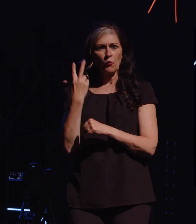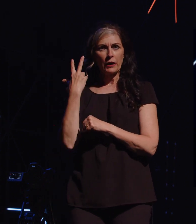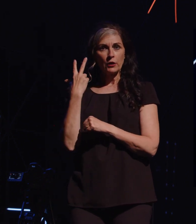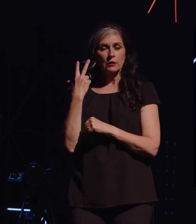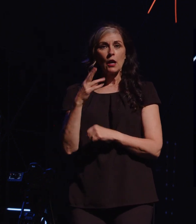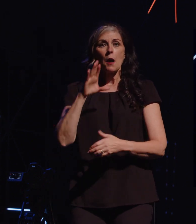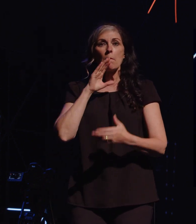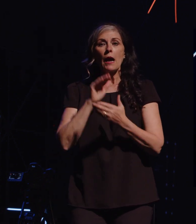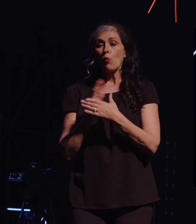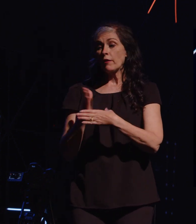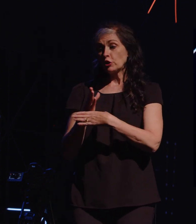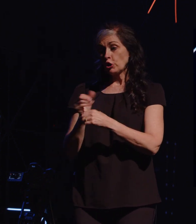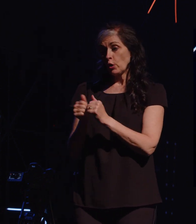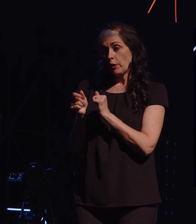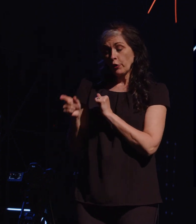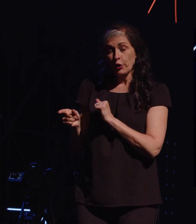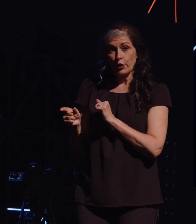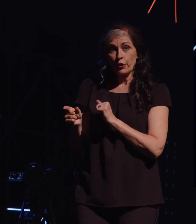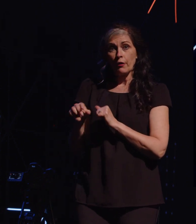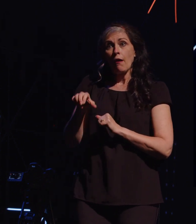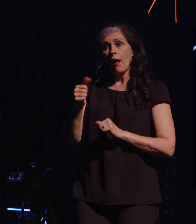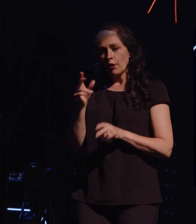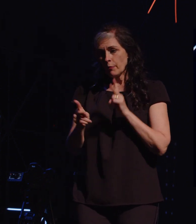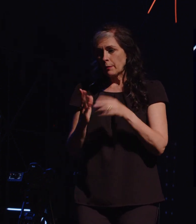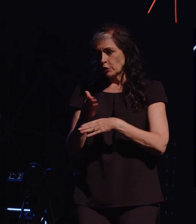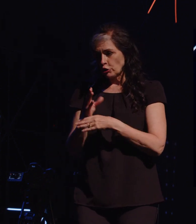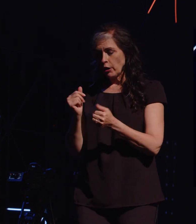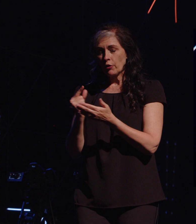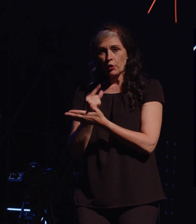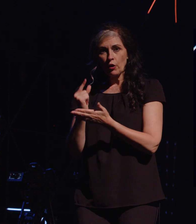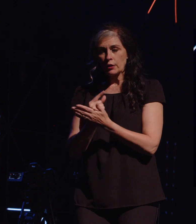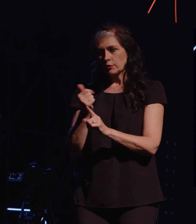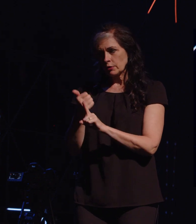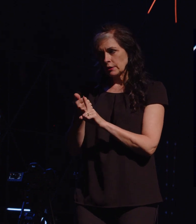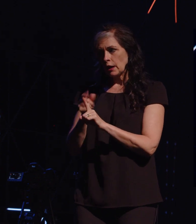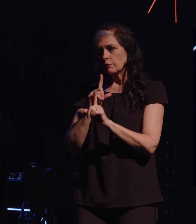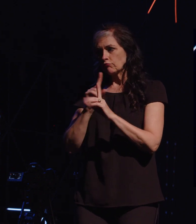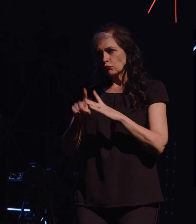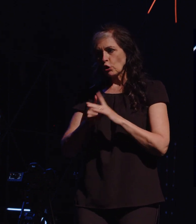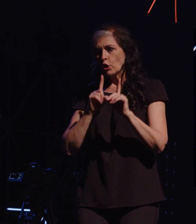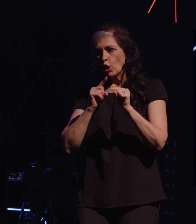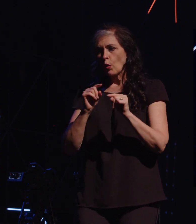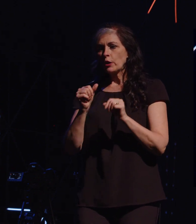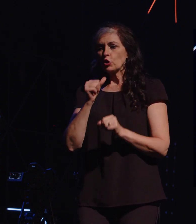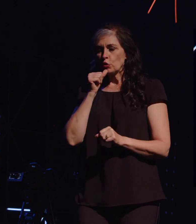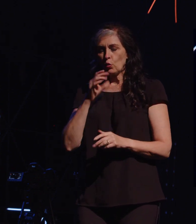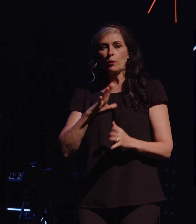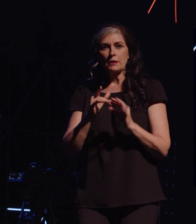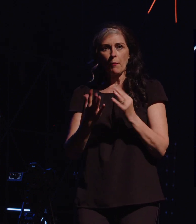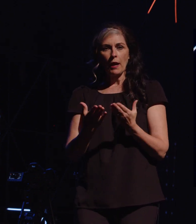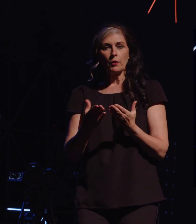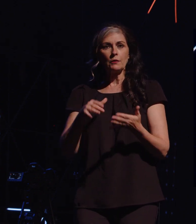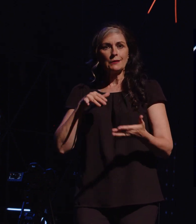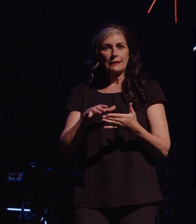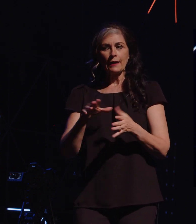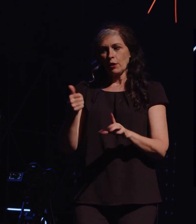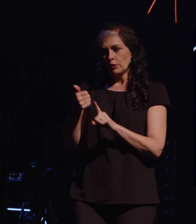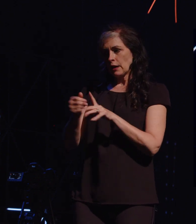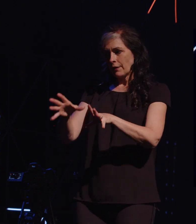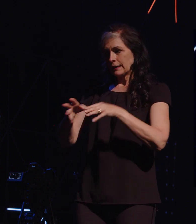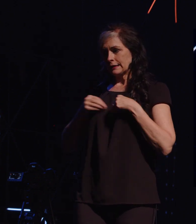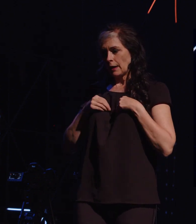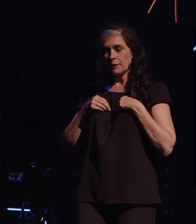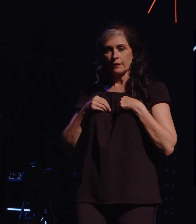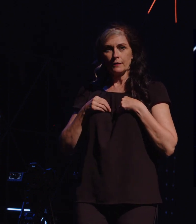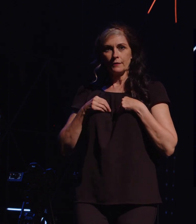Natalie shared the gospel with her. Others shared the gospel with her. She started coming to women's Bible study. She accepted Christ into her life. She now goes